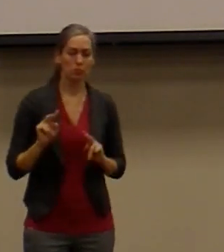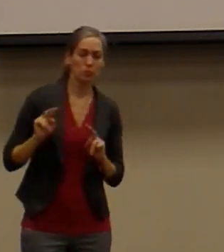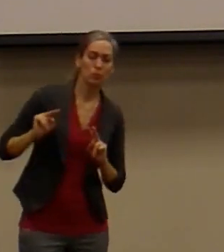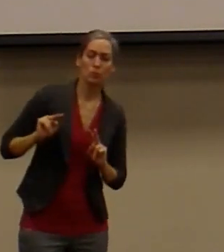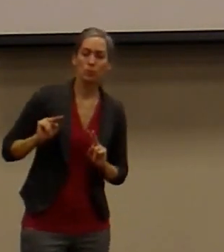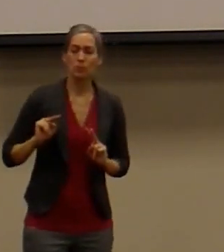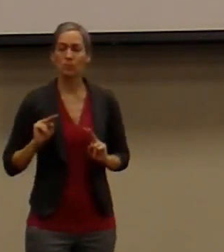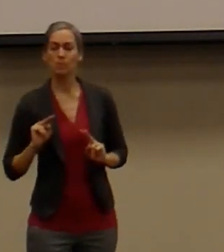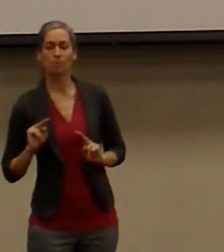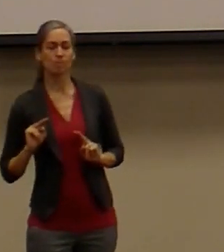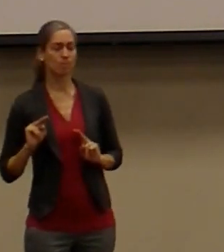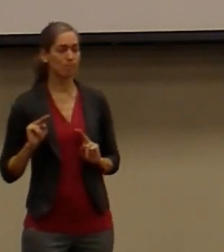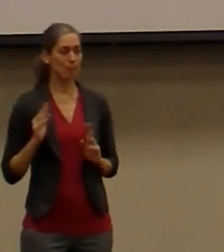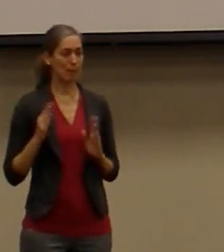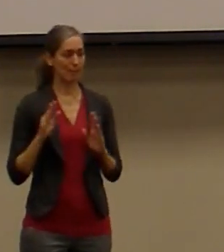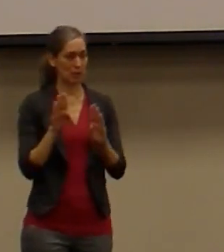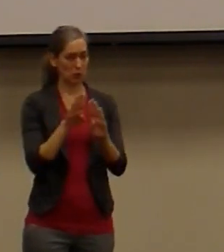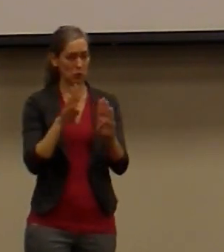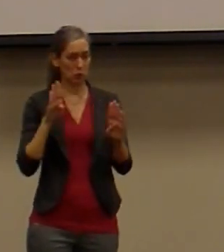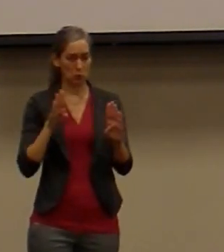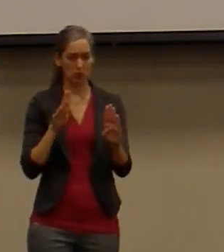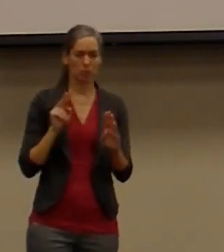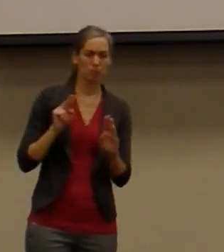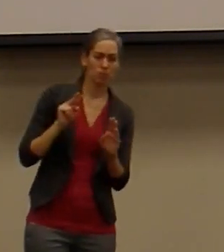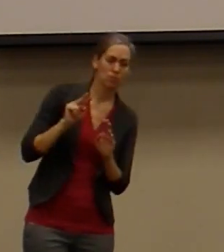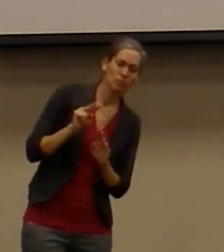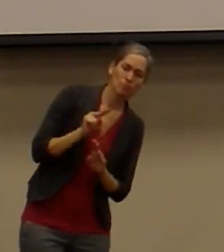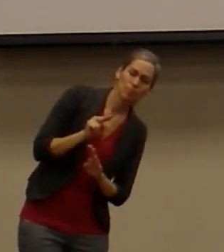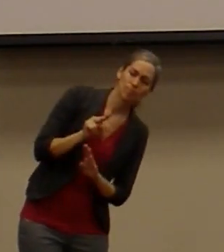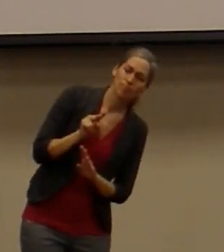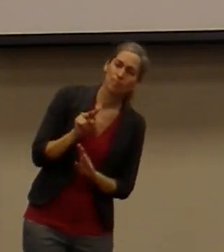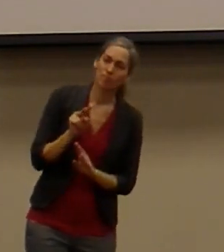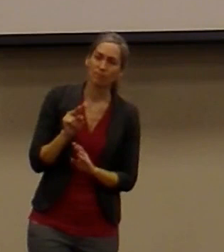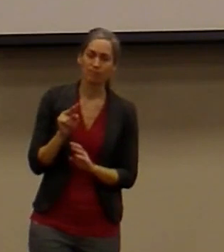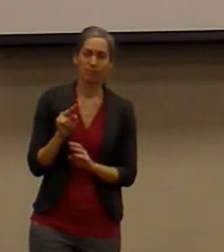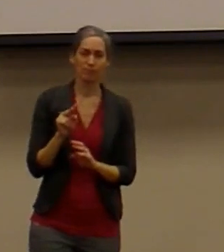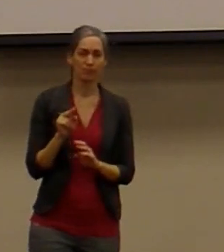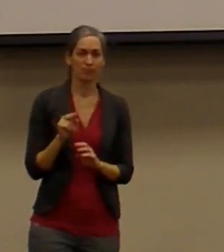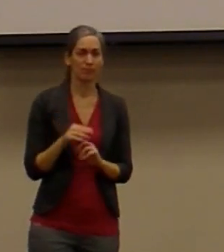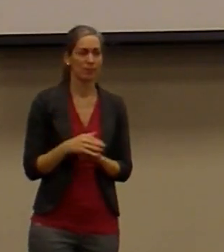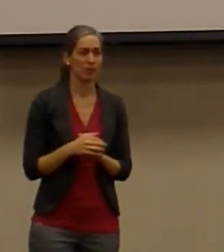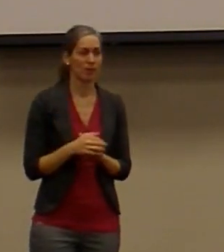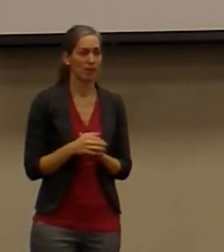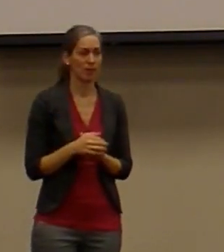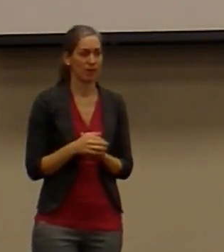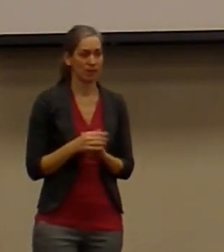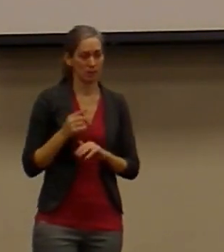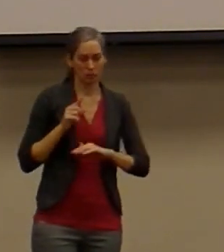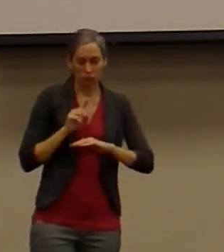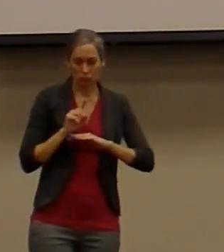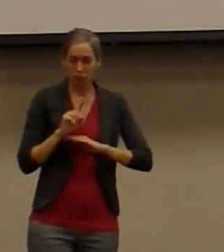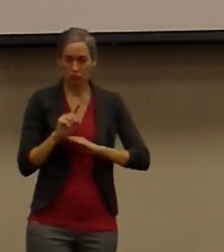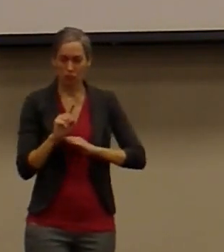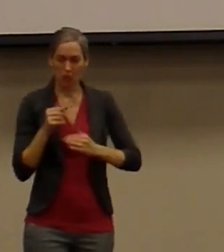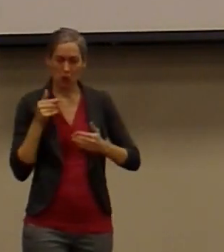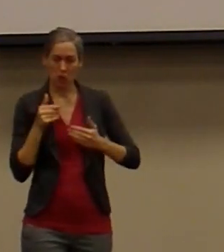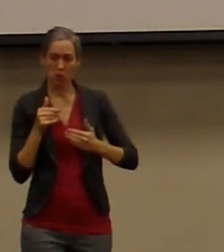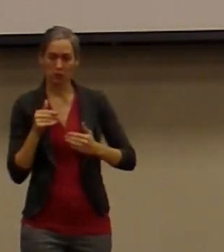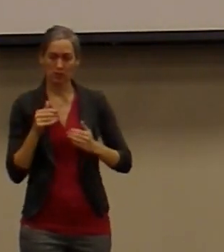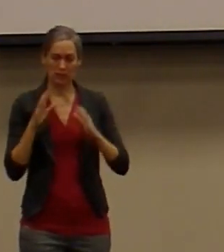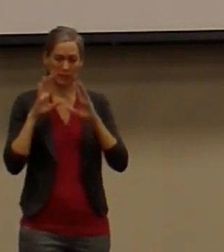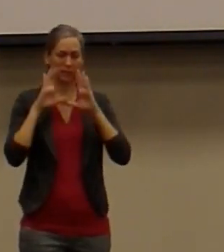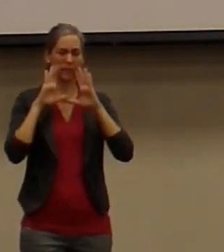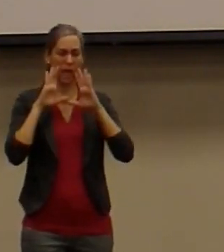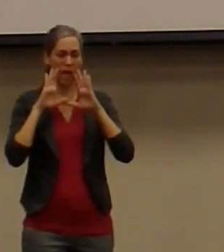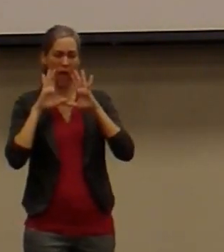side where they used to take things in and bring things out, opened approached the opening of the blazing furnace and